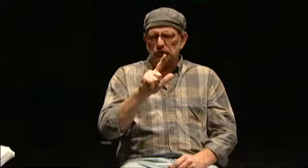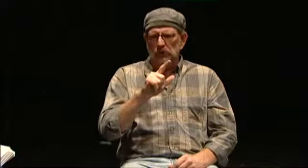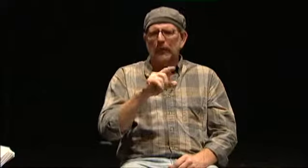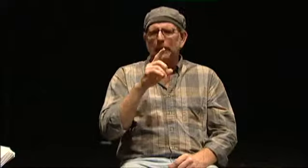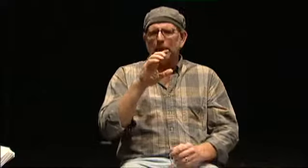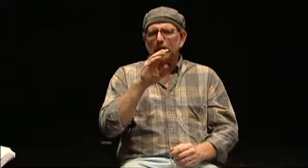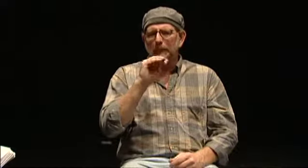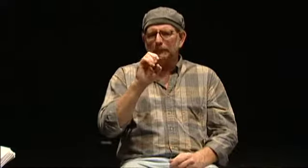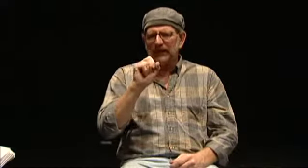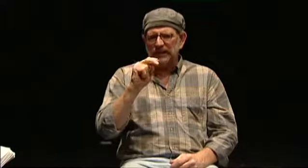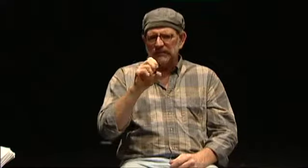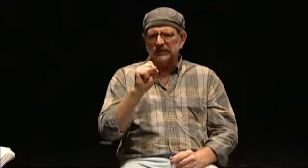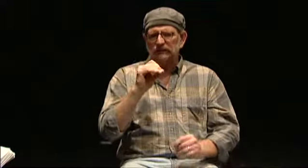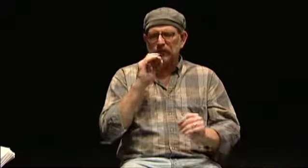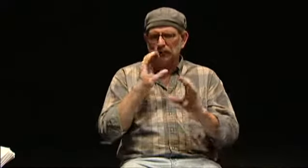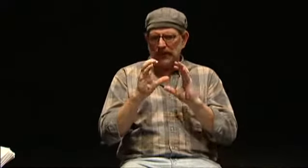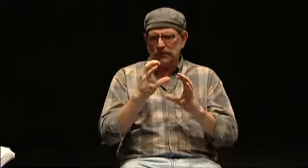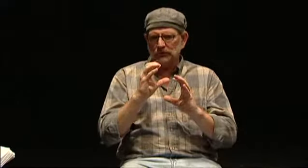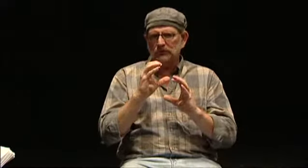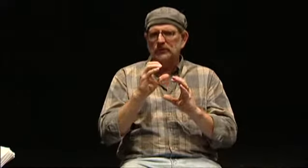artificial means of communication.